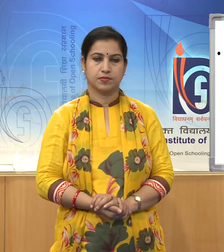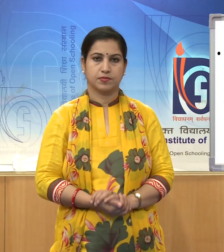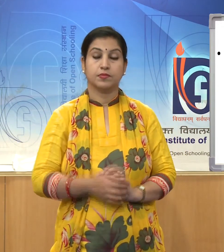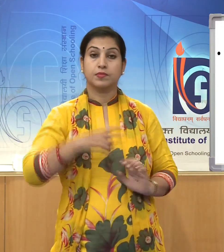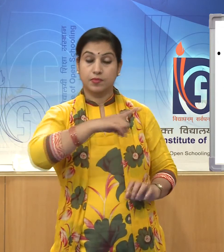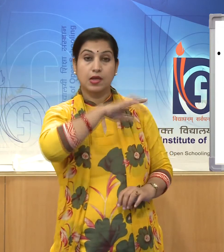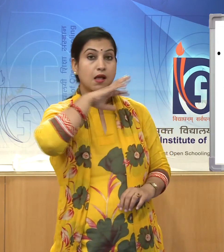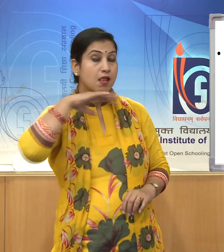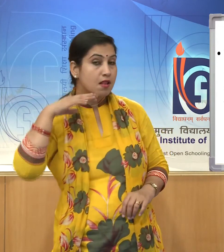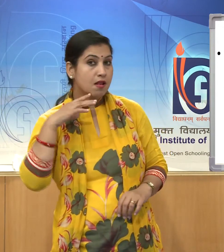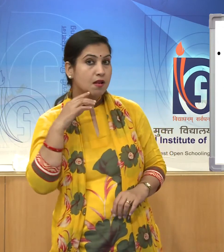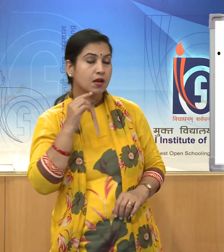The colored spot